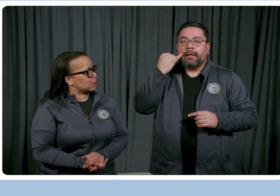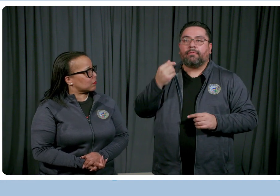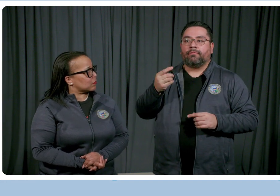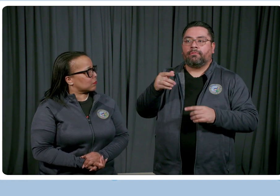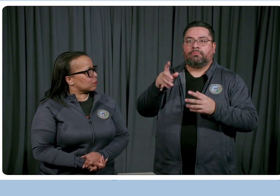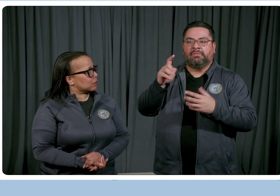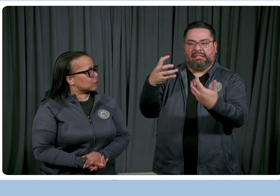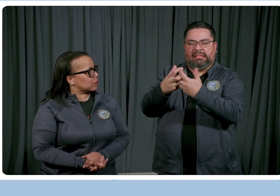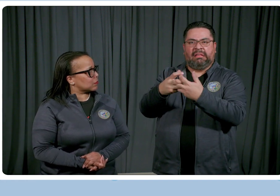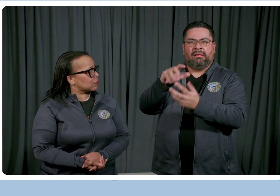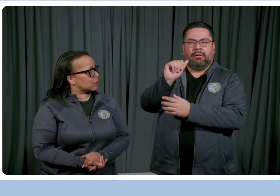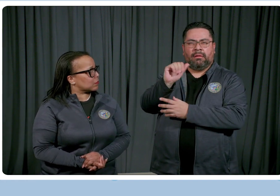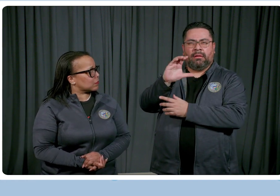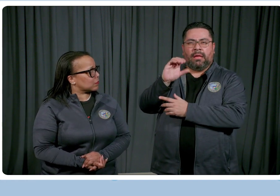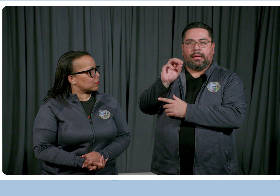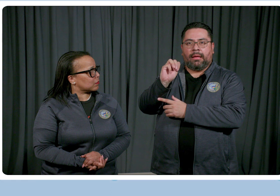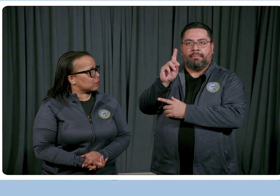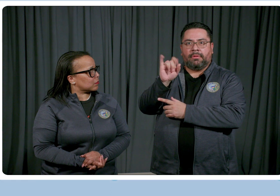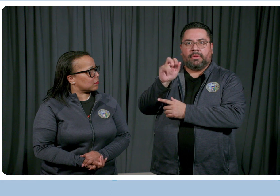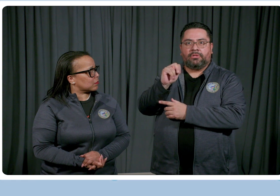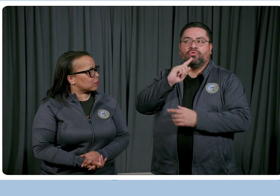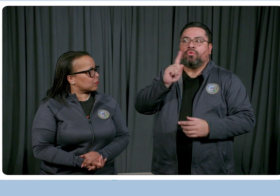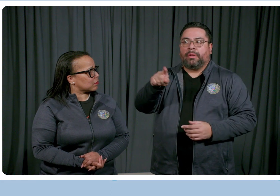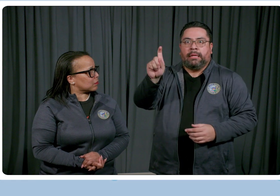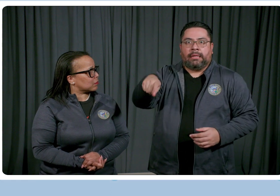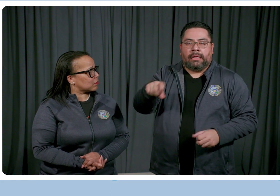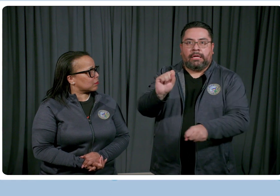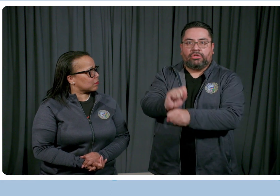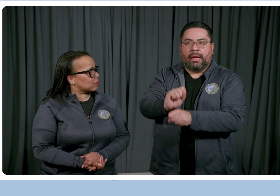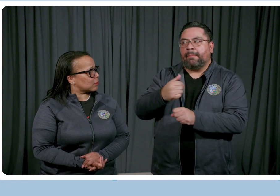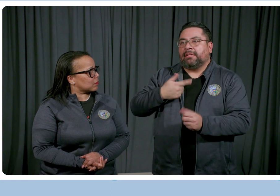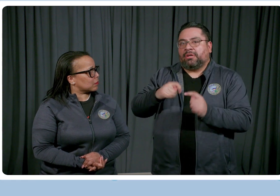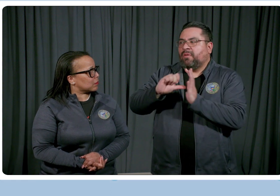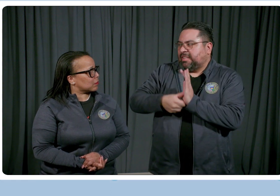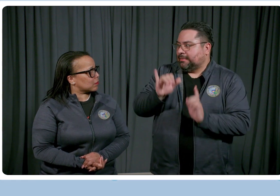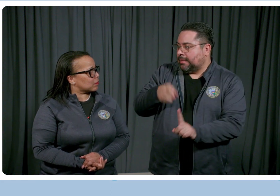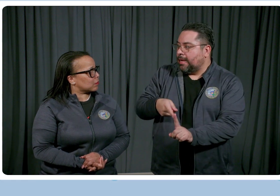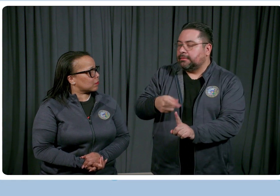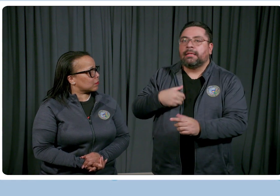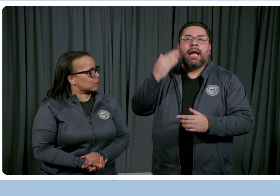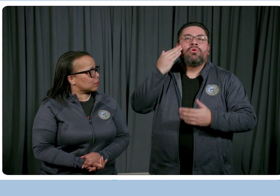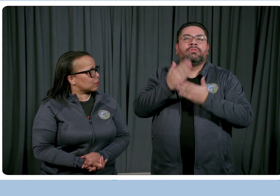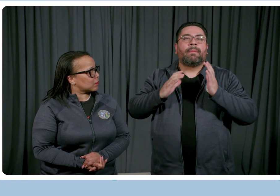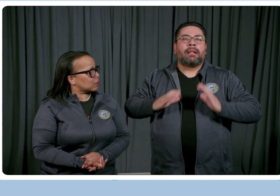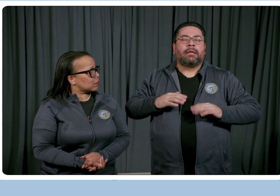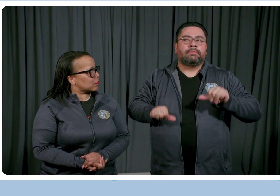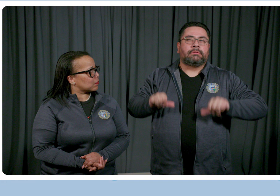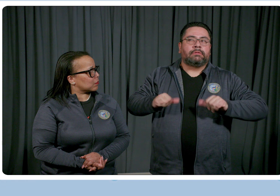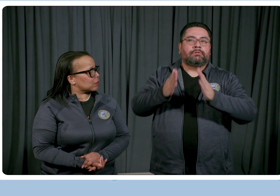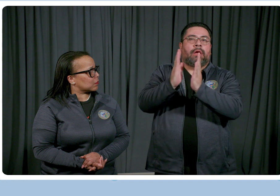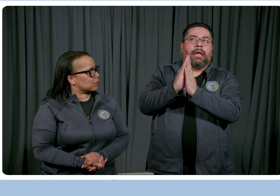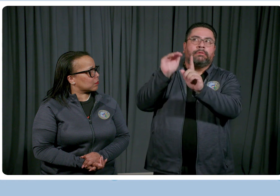But if it's something they're absolutely going to need to do their job, I just stress the importance of that, and I know some clients can be hesitant to ask